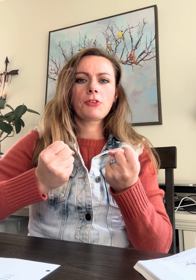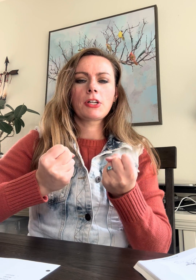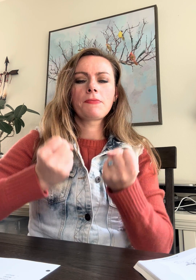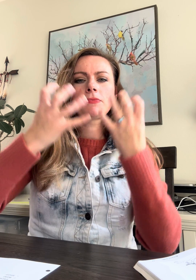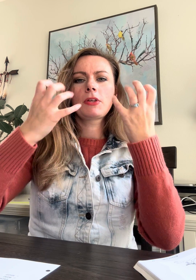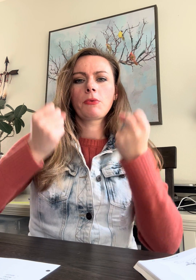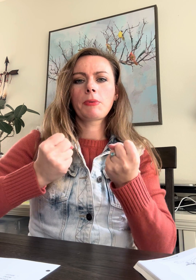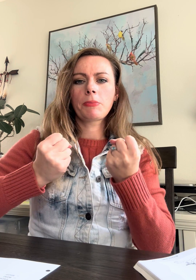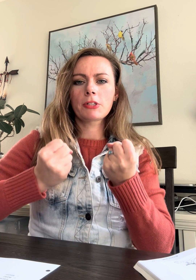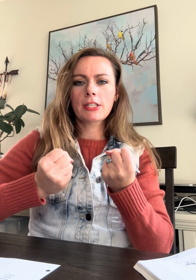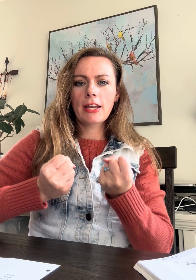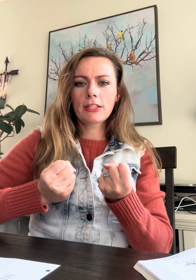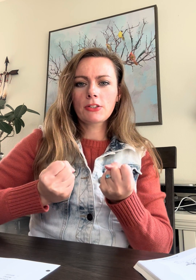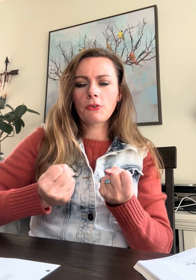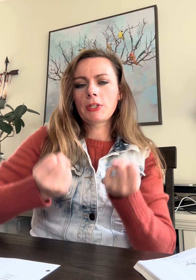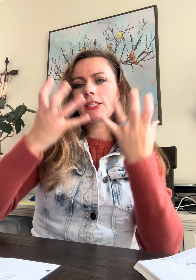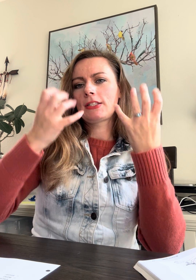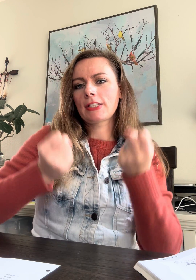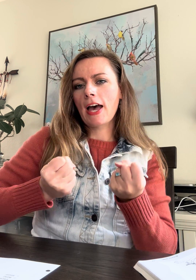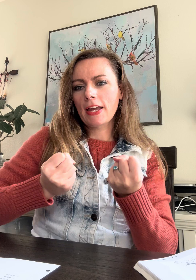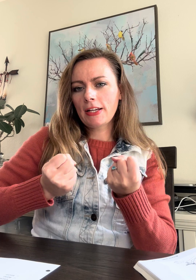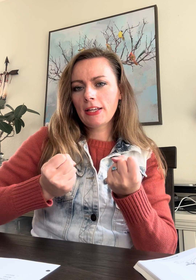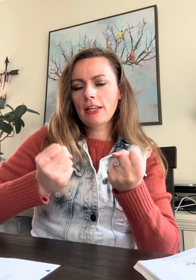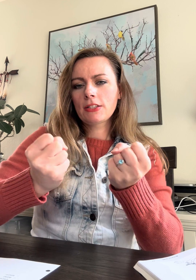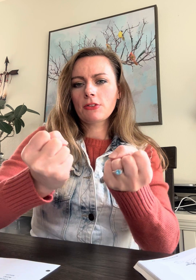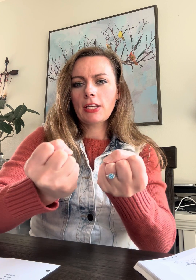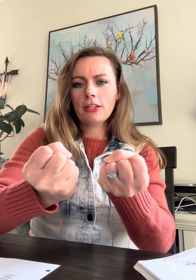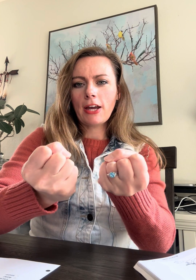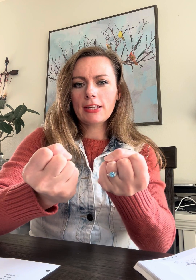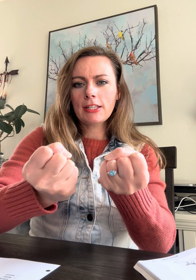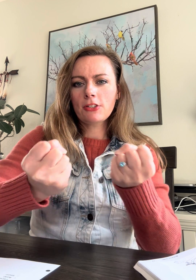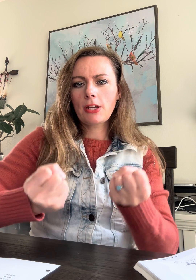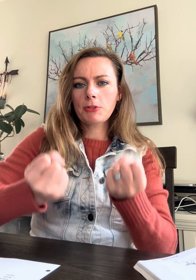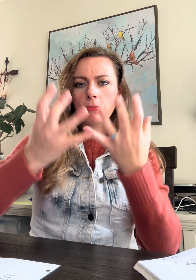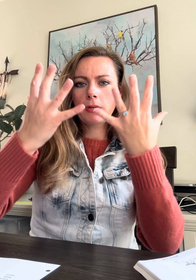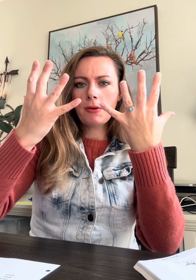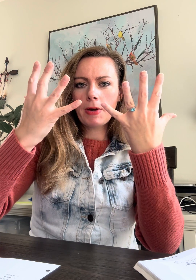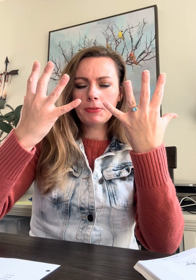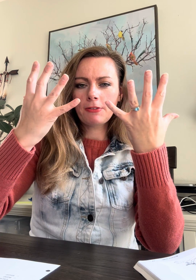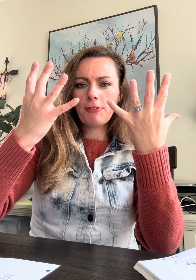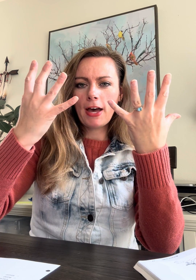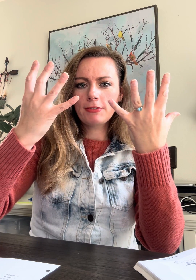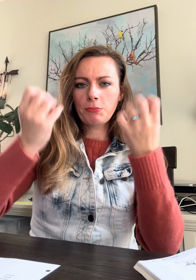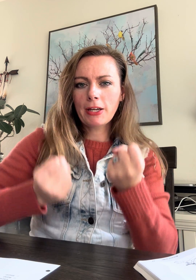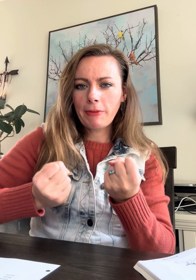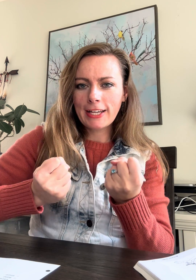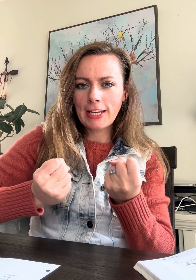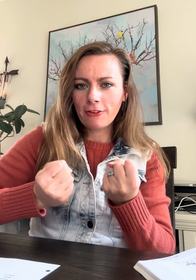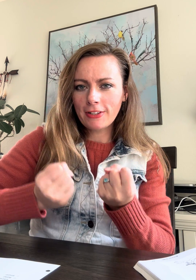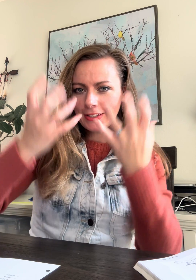for when people are signing. So we did sign. So take your S hand shapes, open them up to 5s and bring them back down,